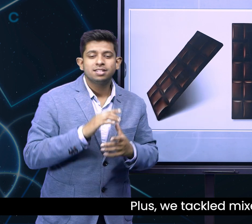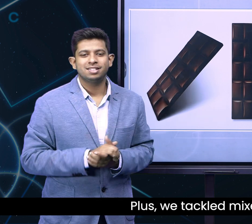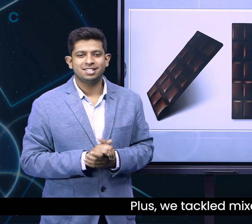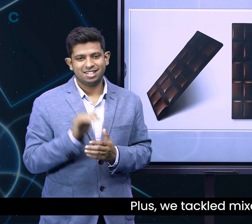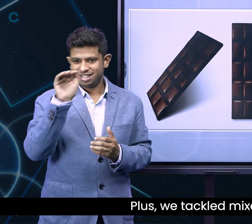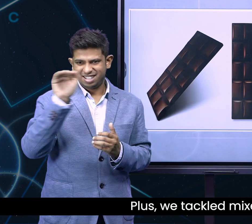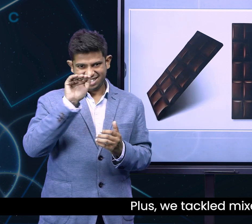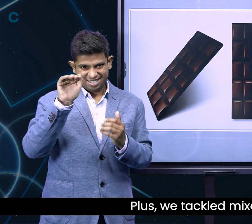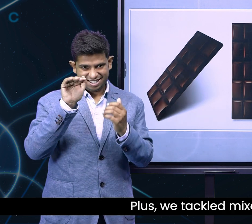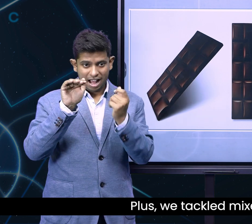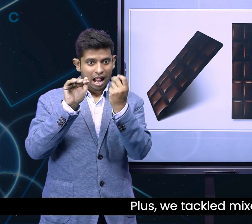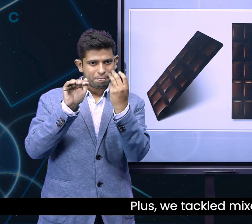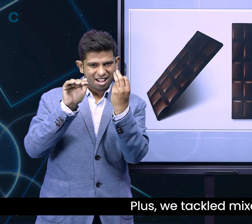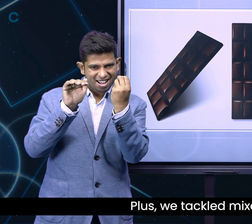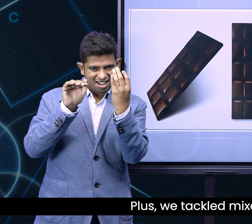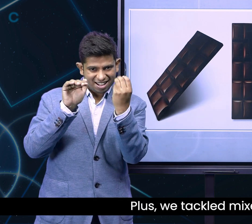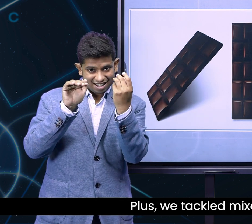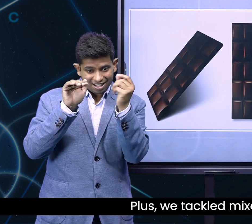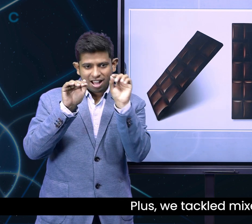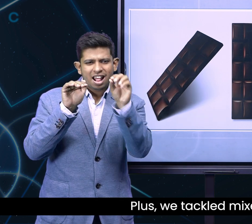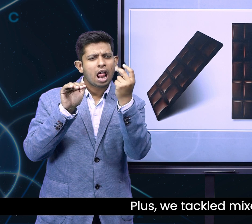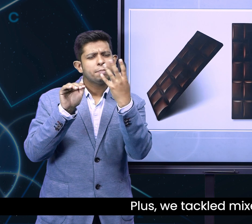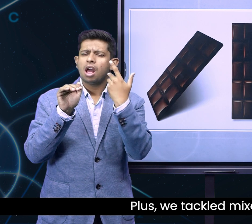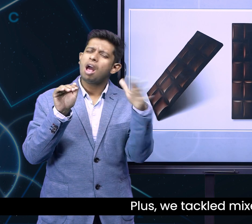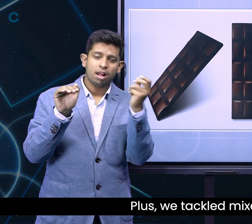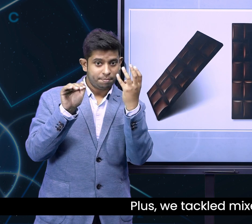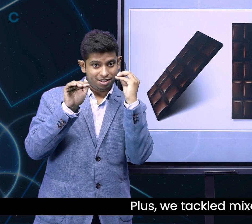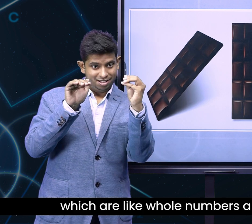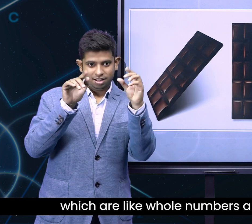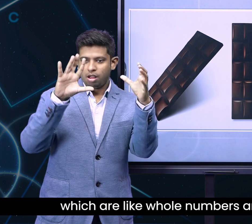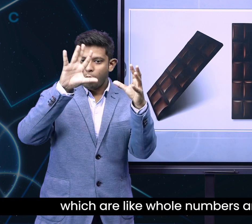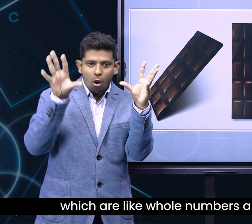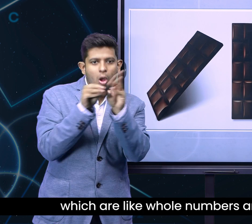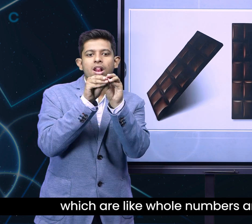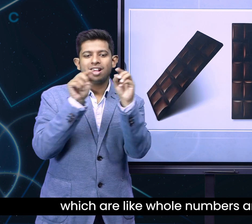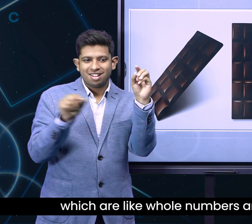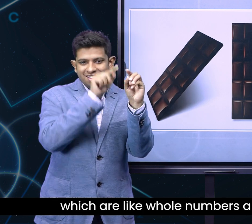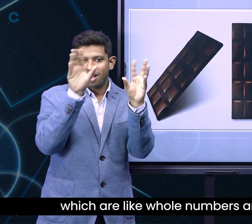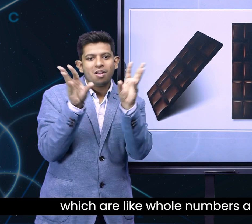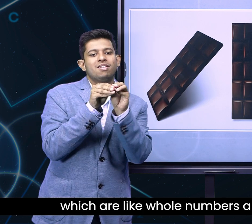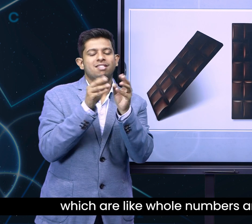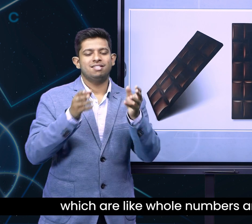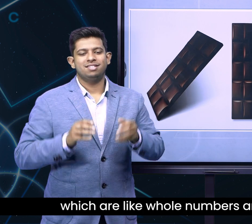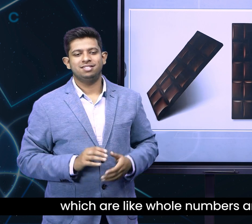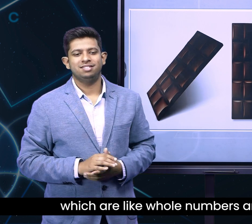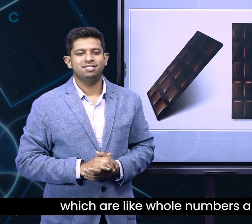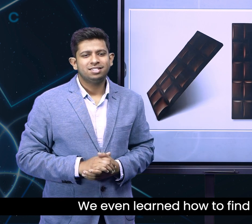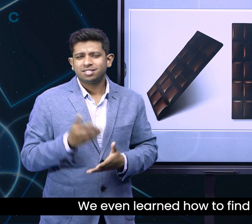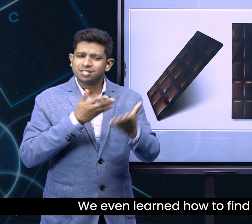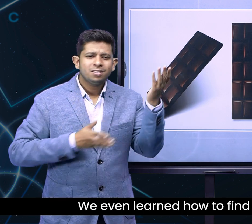Plus, we tackled mixed fractions, which are like whole numbers and fractions combined. We